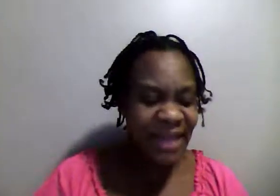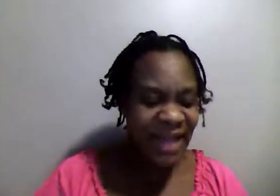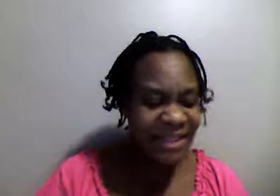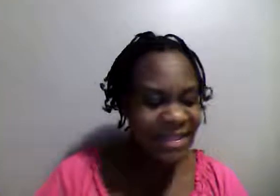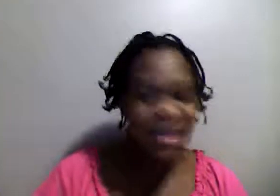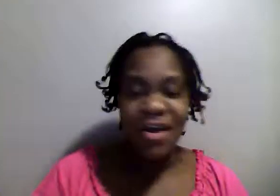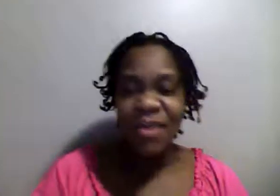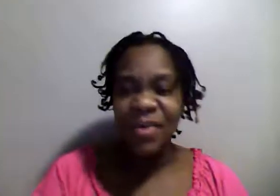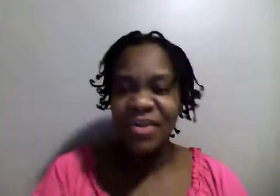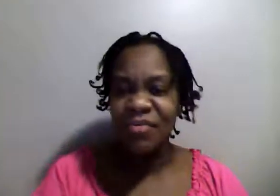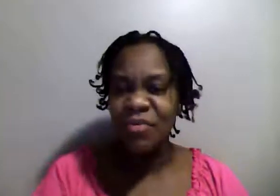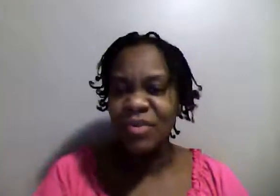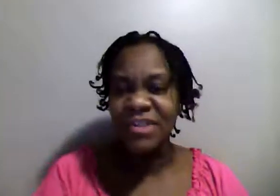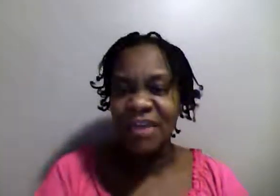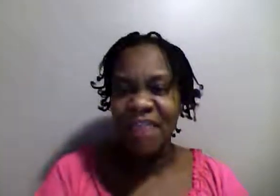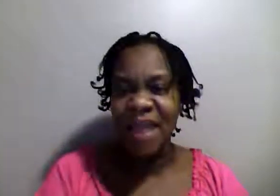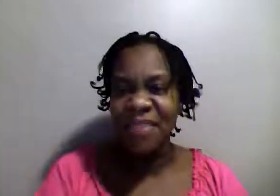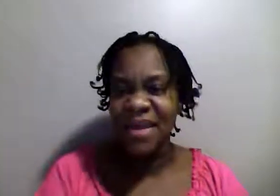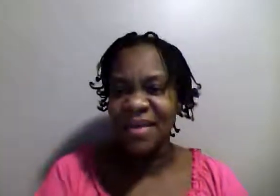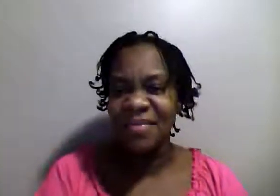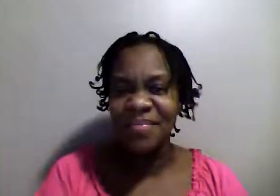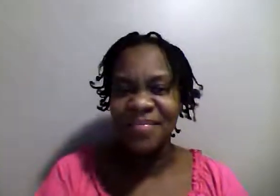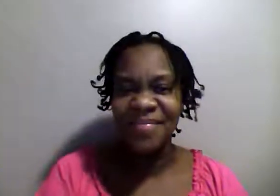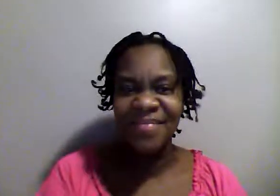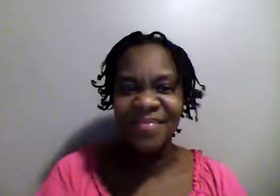less when the fruits are ripening?